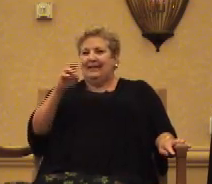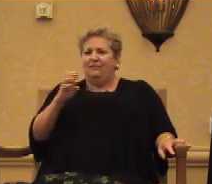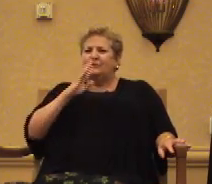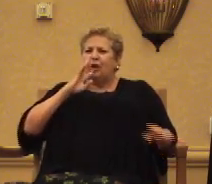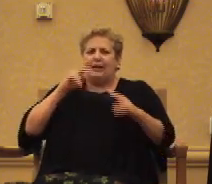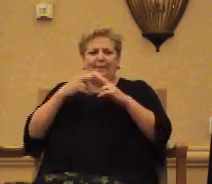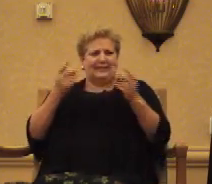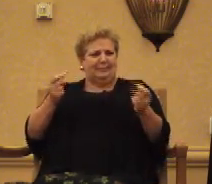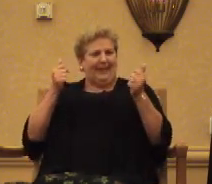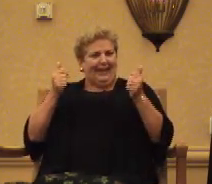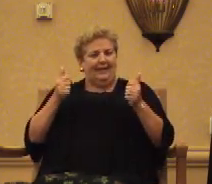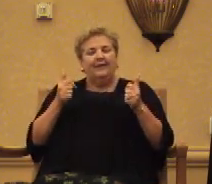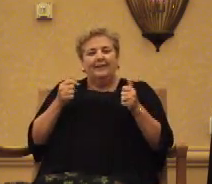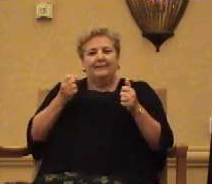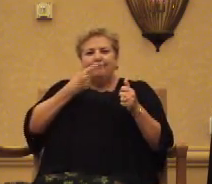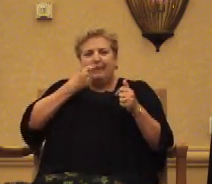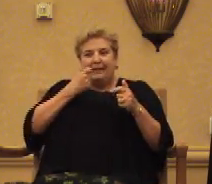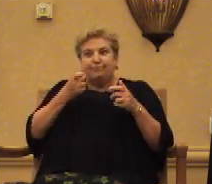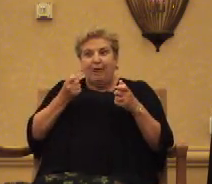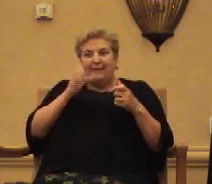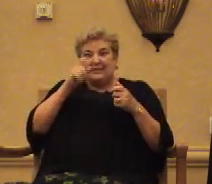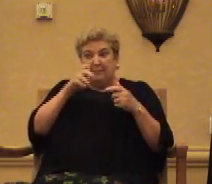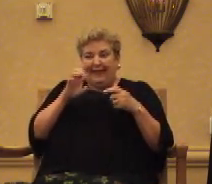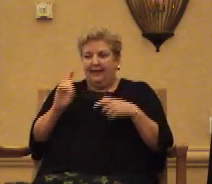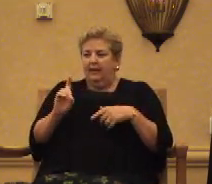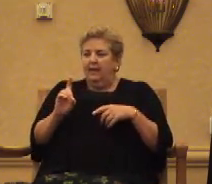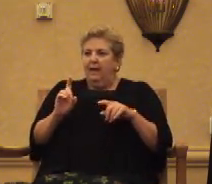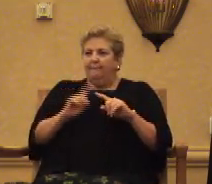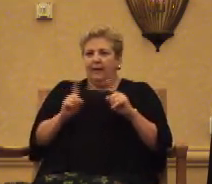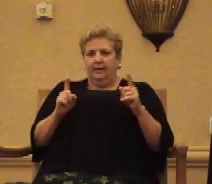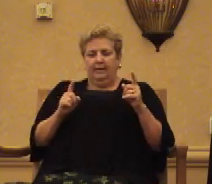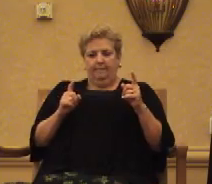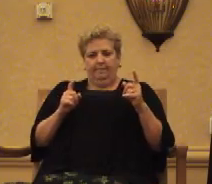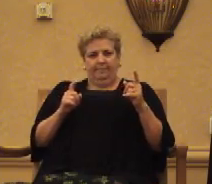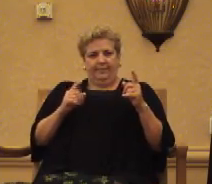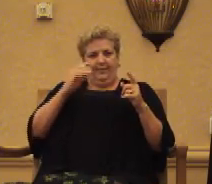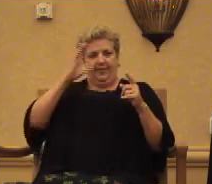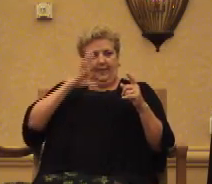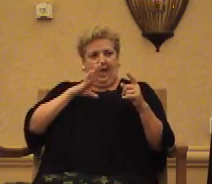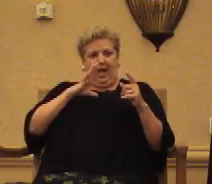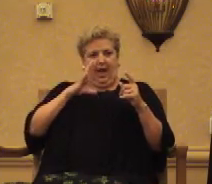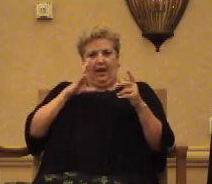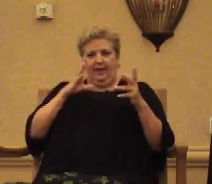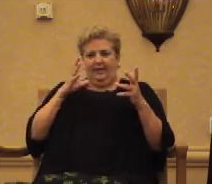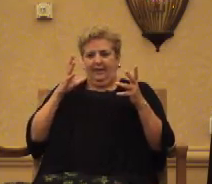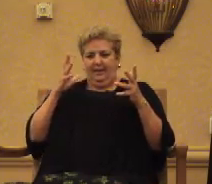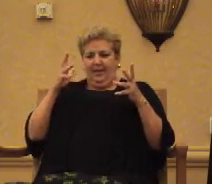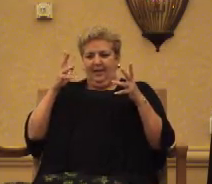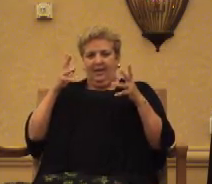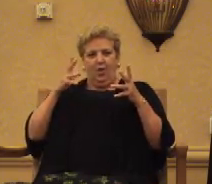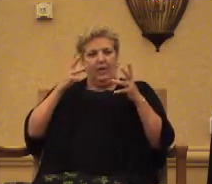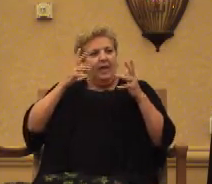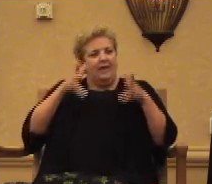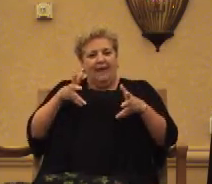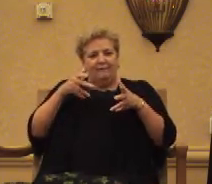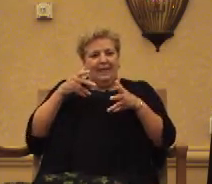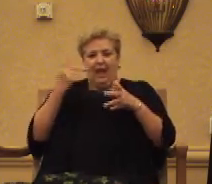do amphetamines? But in no time at all, I'm the guy that if you left me alone in your car and you went in to get cigarettes, by the time you come